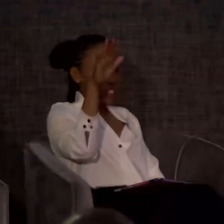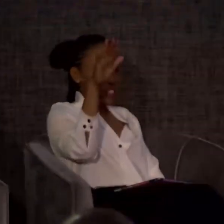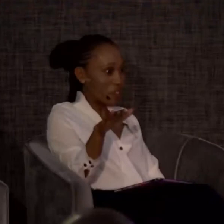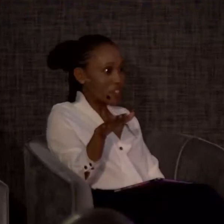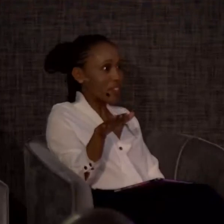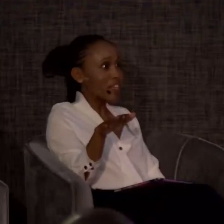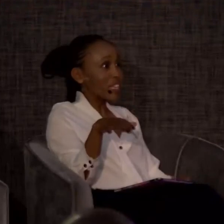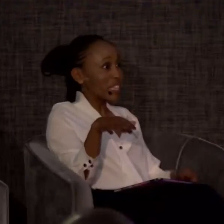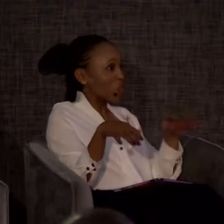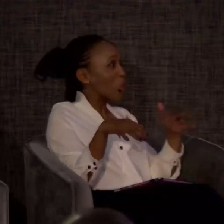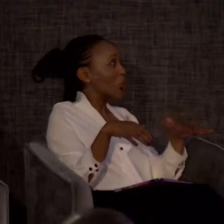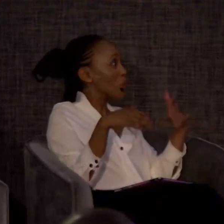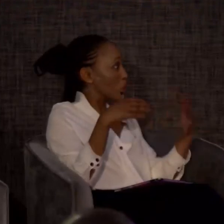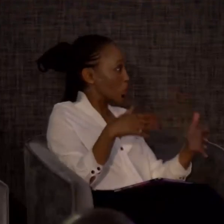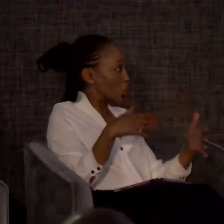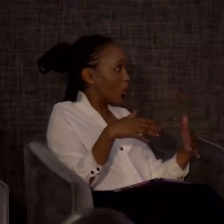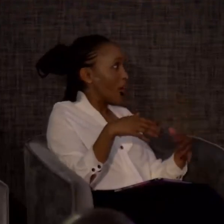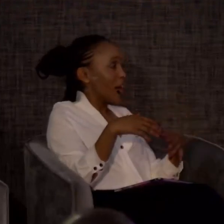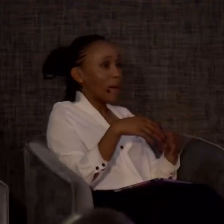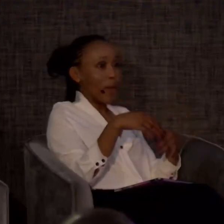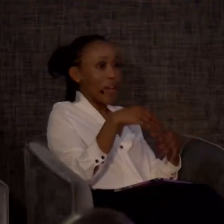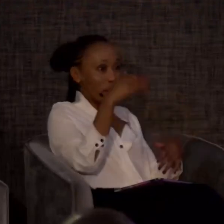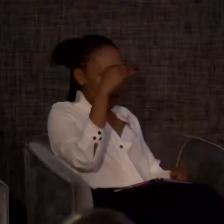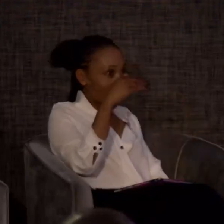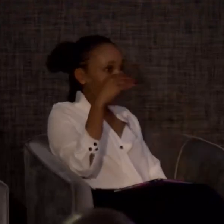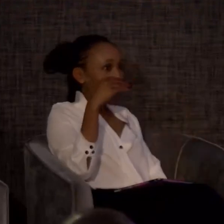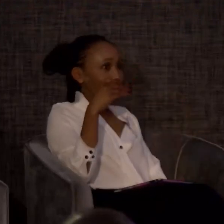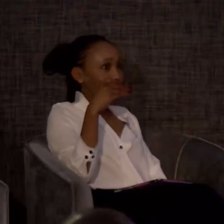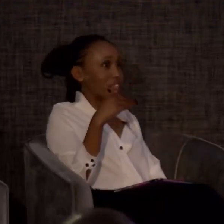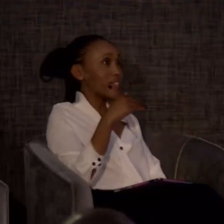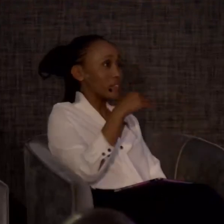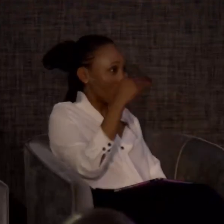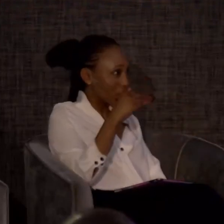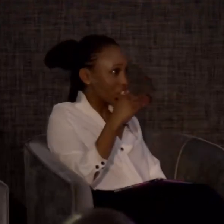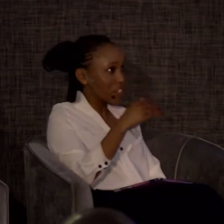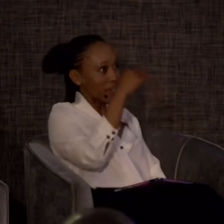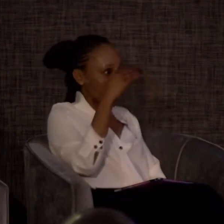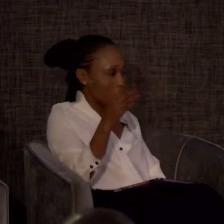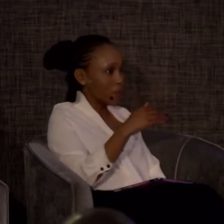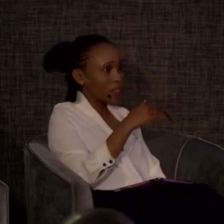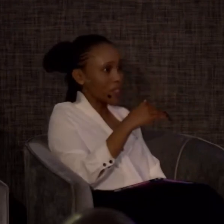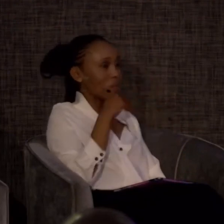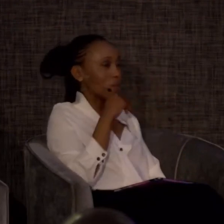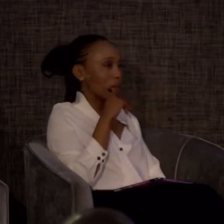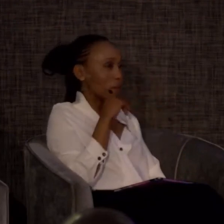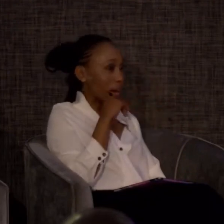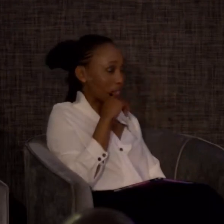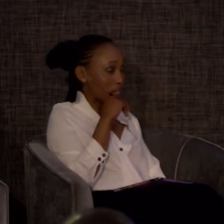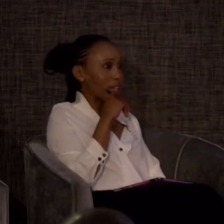and our policies is actually what we do. And we follow the governance structures and the processes that